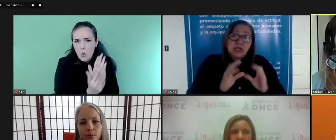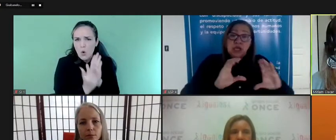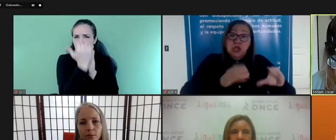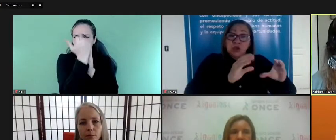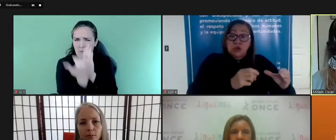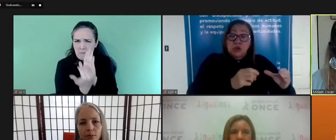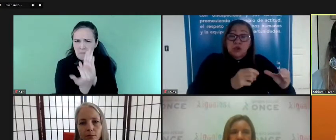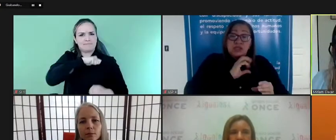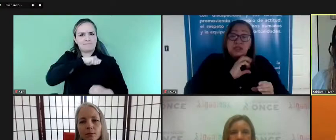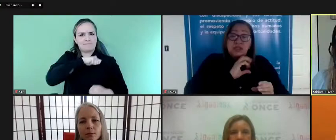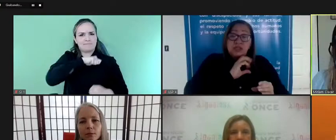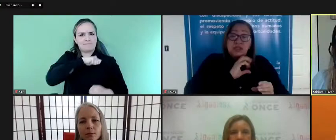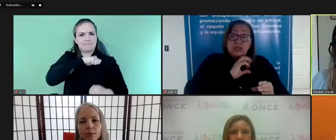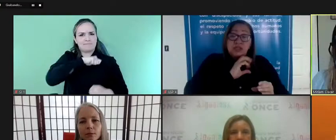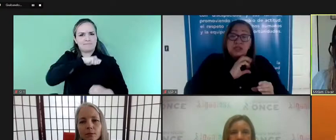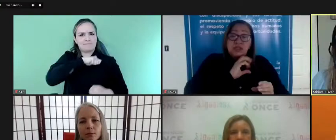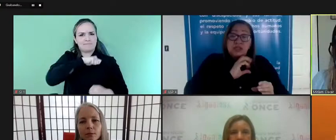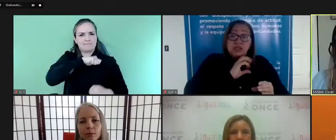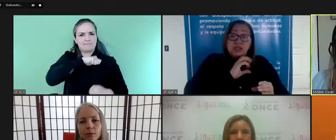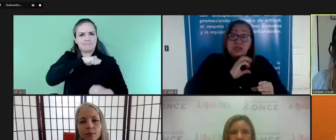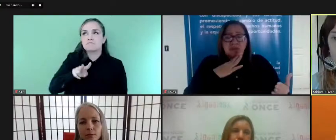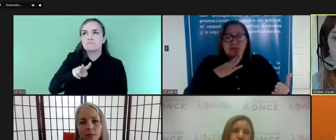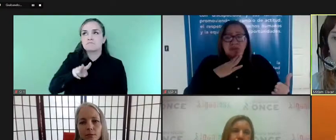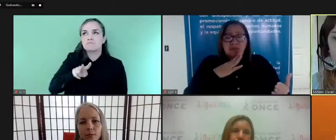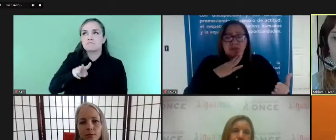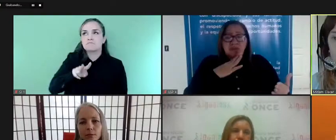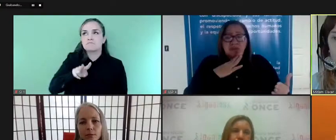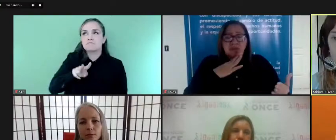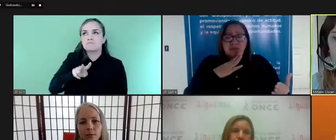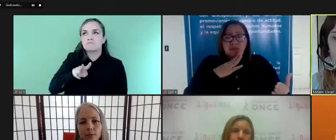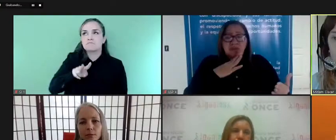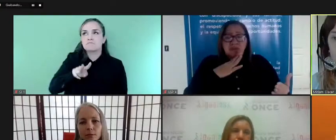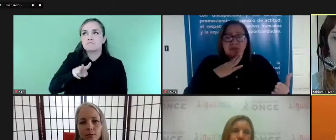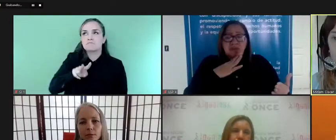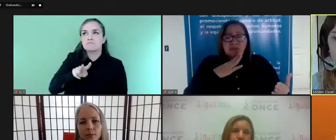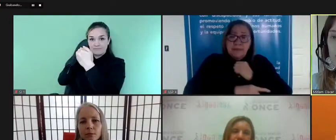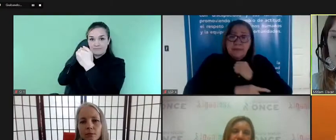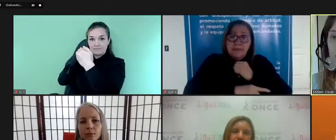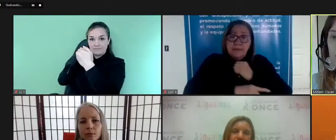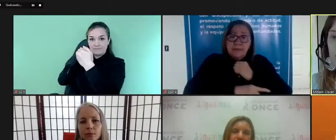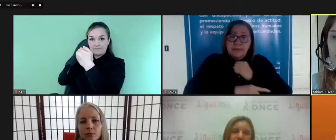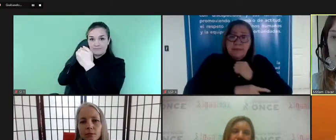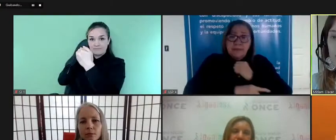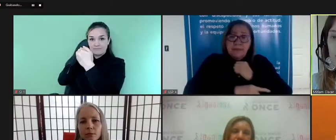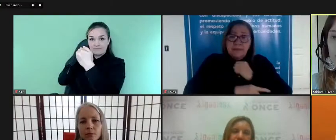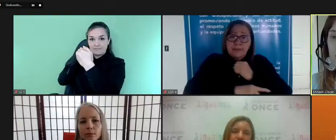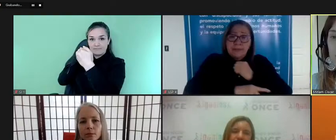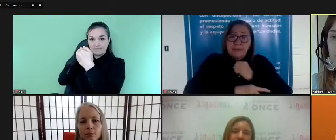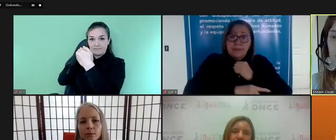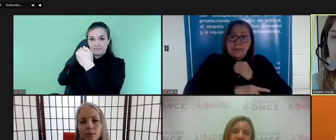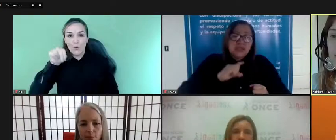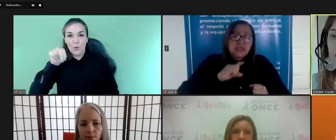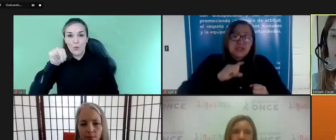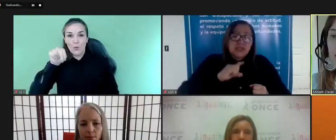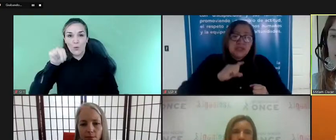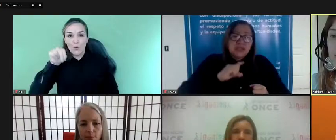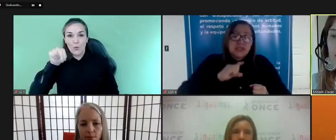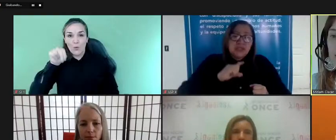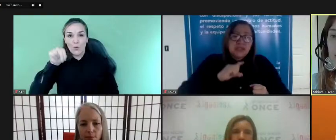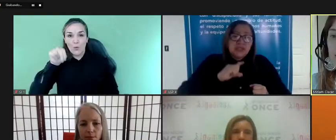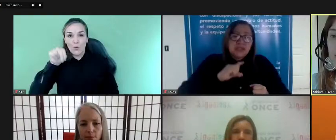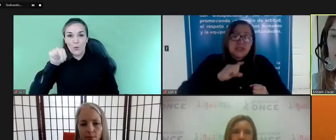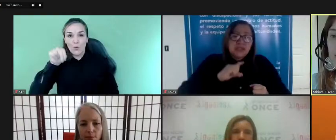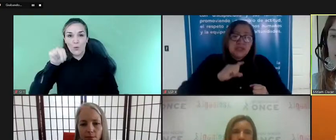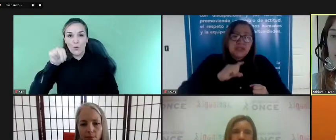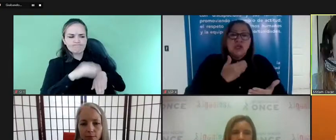these this one is in line with the recommendations carried out to our country in phase of